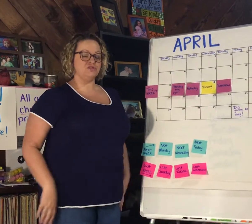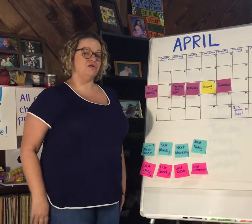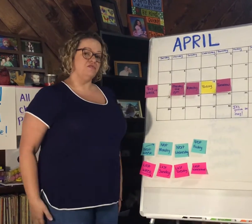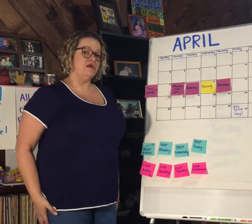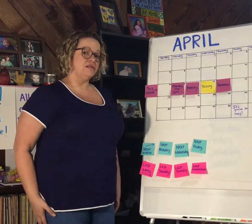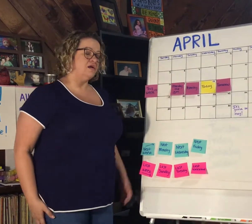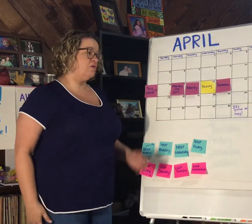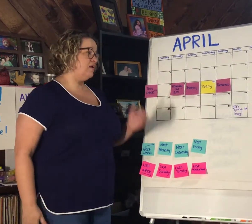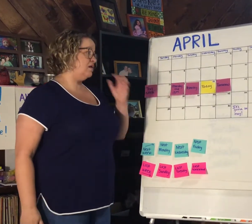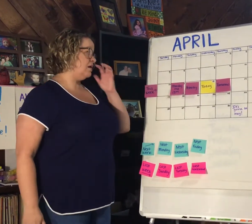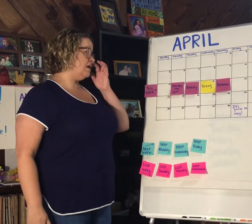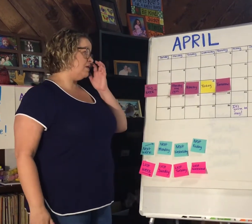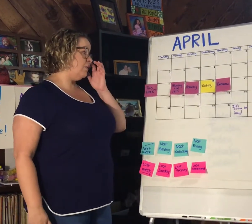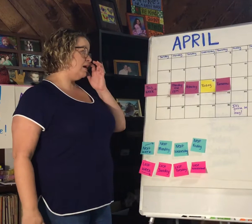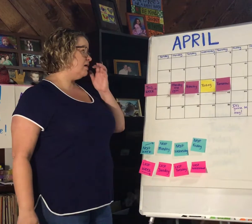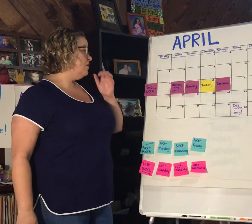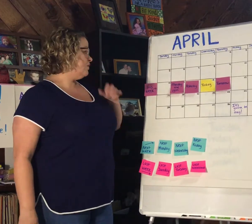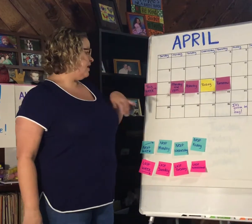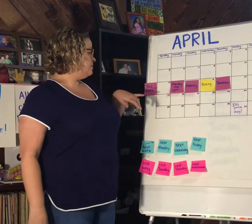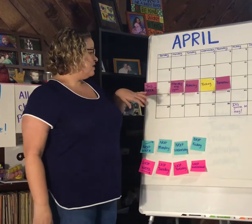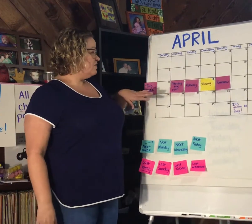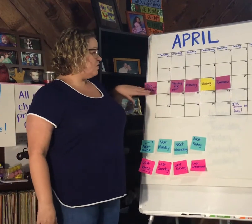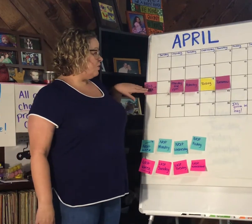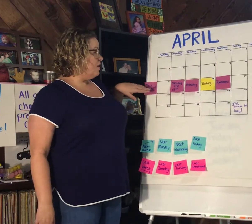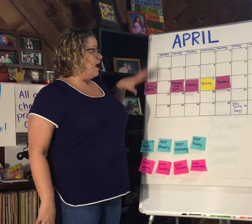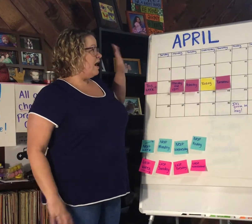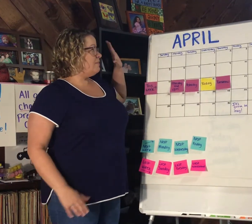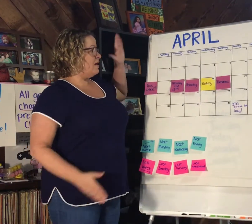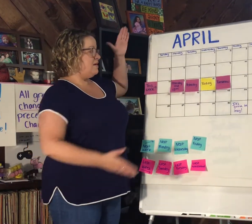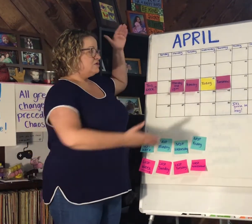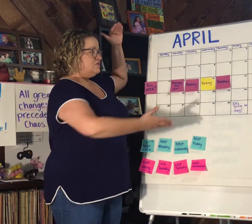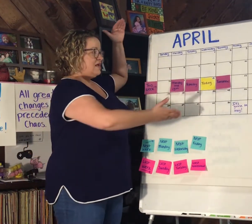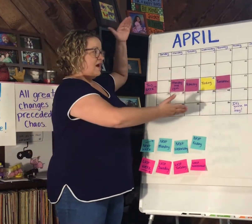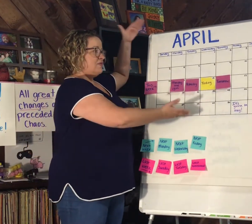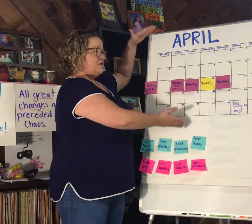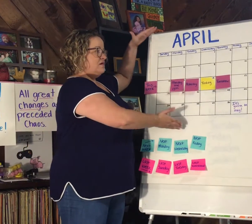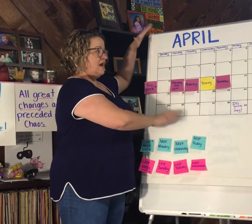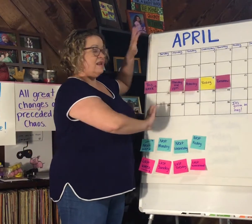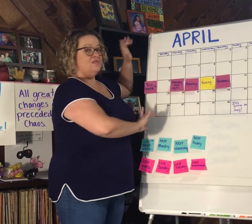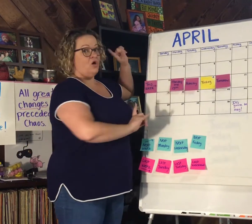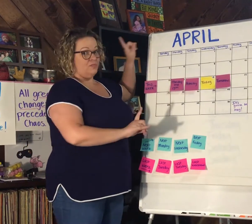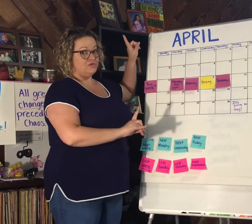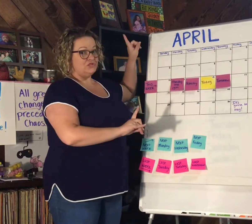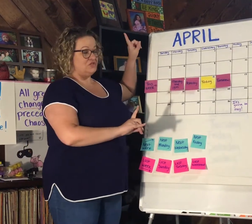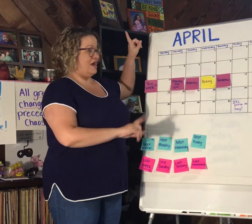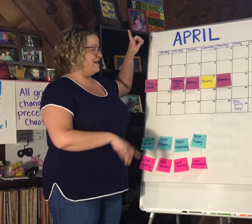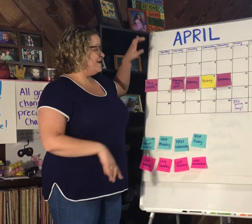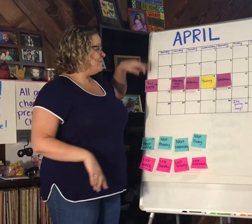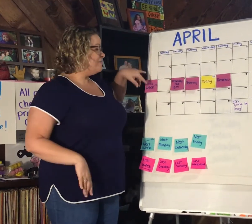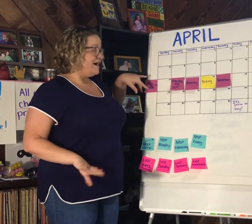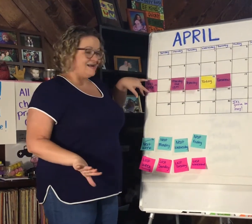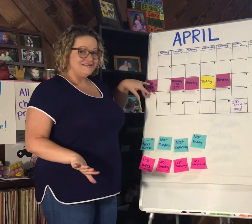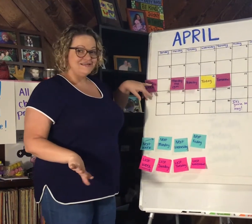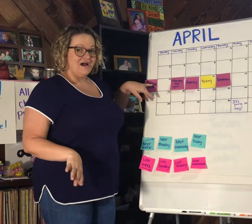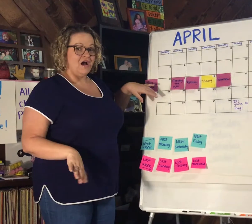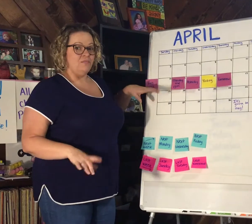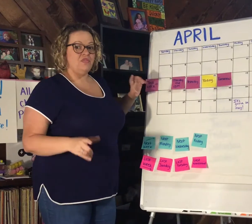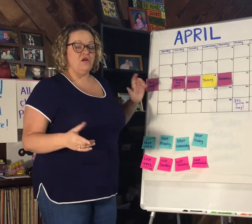it's very clear. We can keep going. Okay, so I made you a calendar and it's almost straight. But there